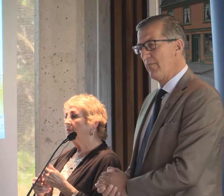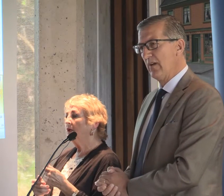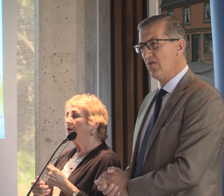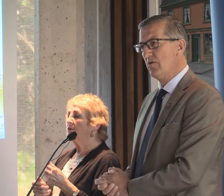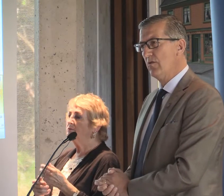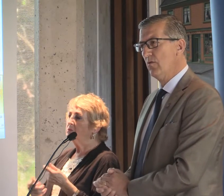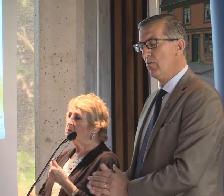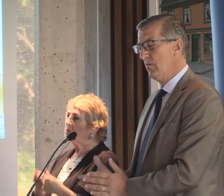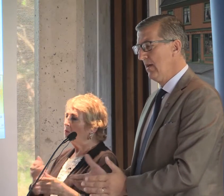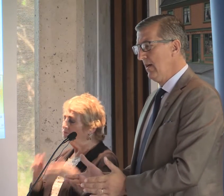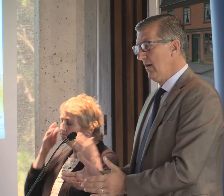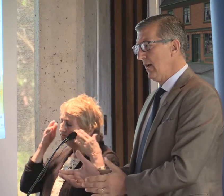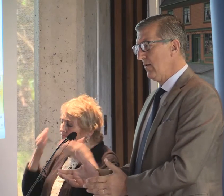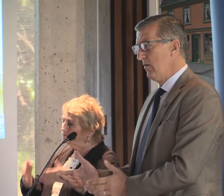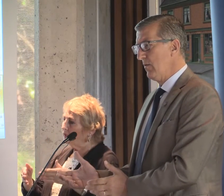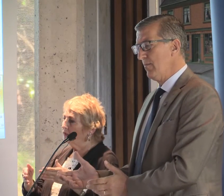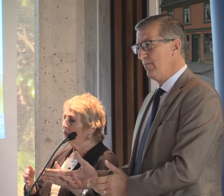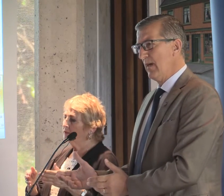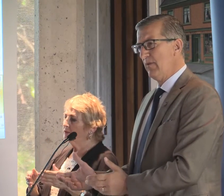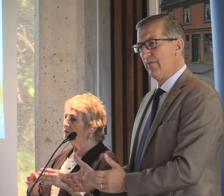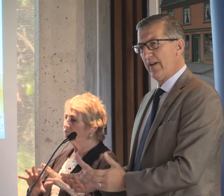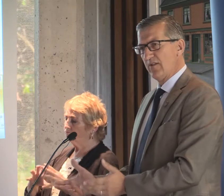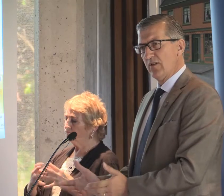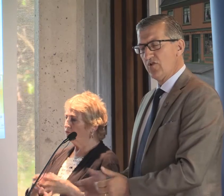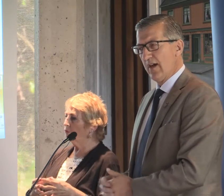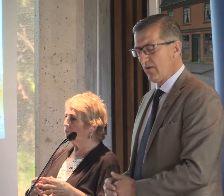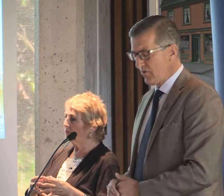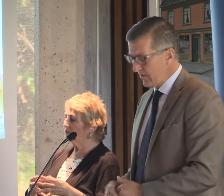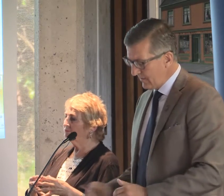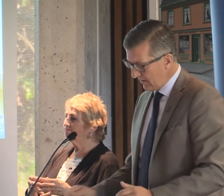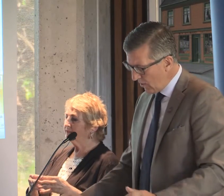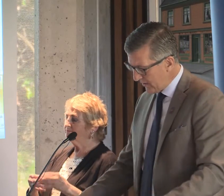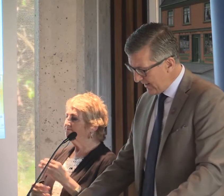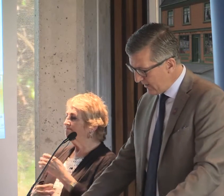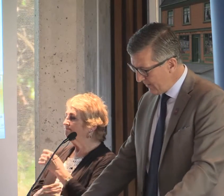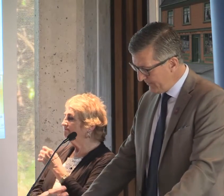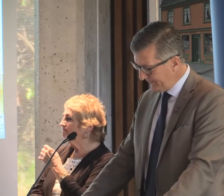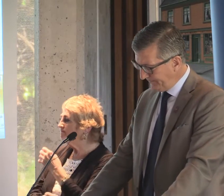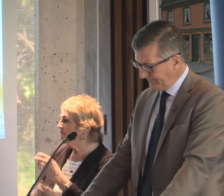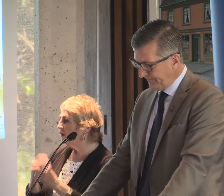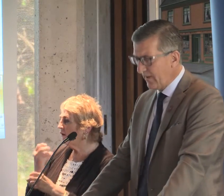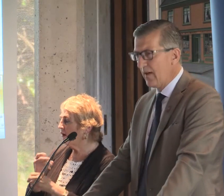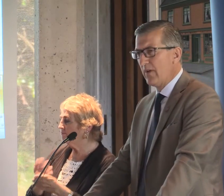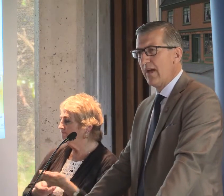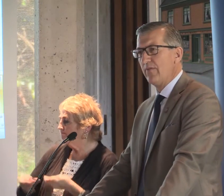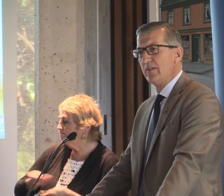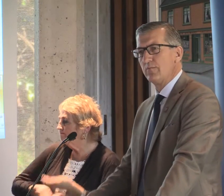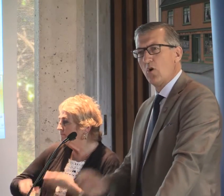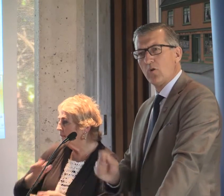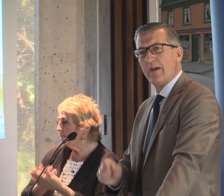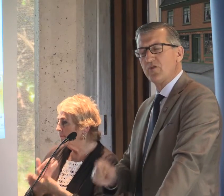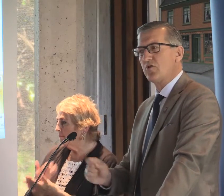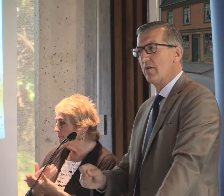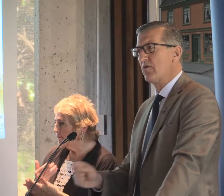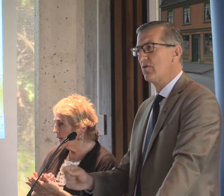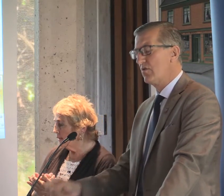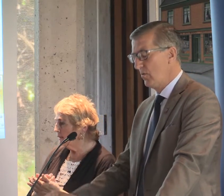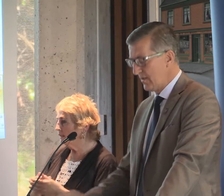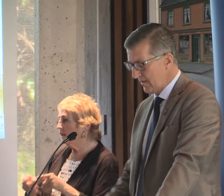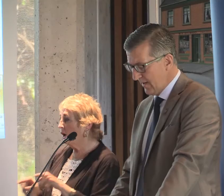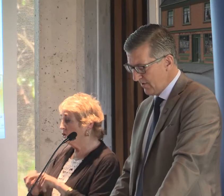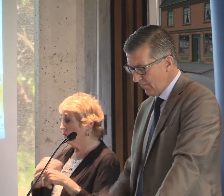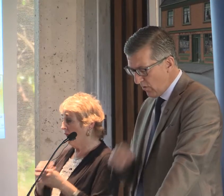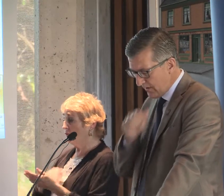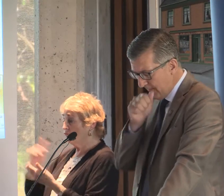of our population who may be financially challenged, are lower income, and we have these programs and services